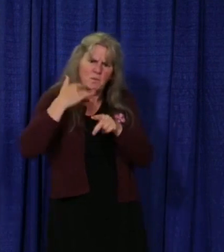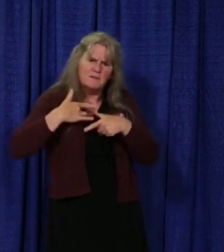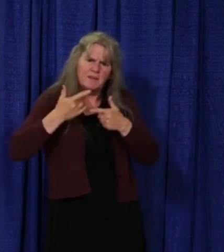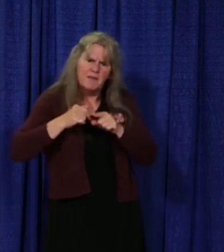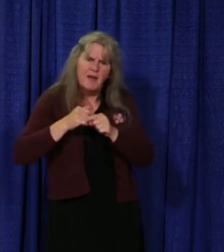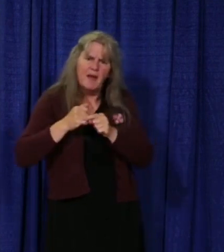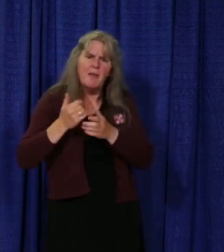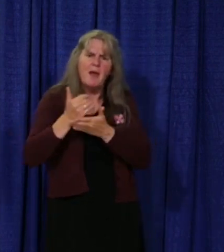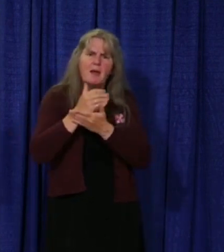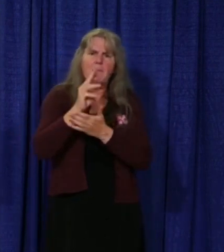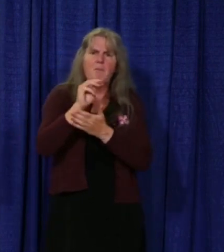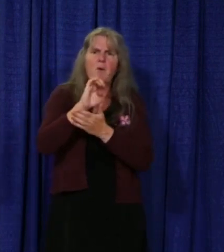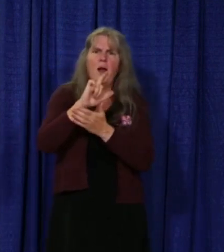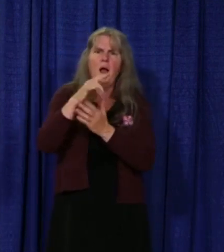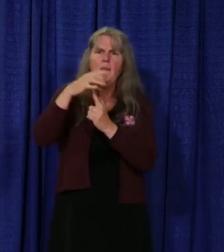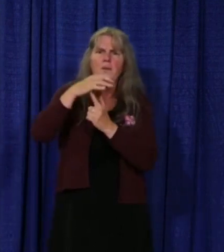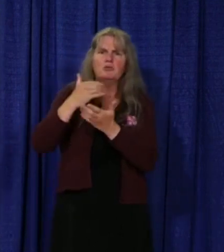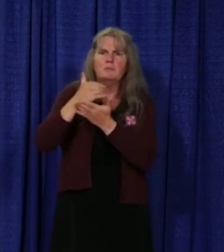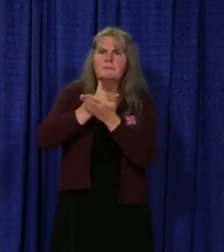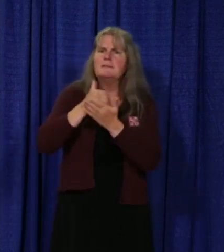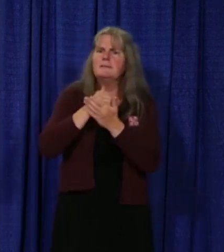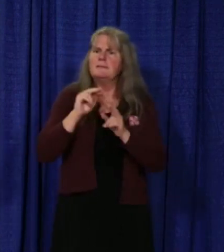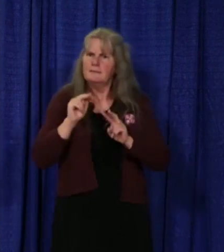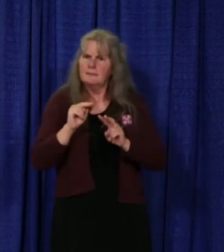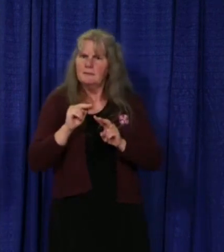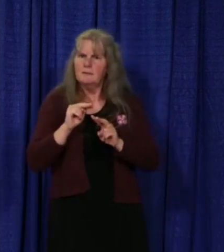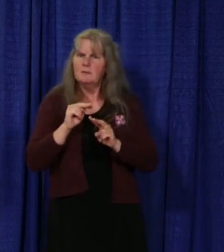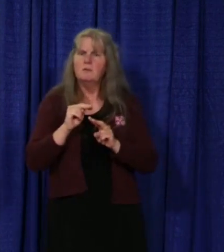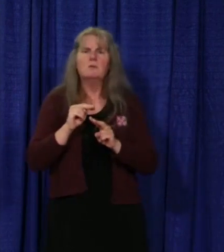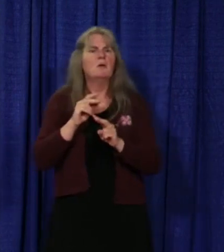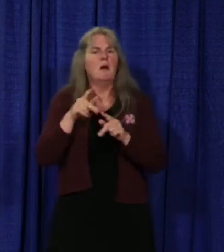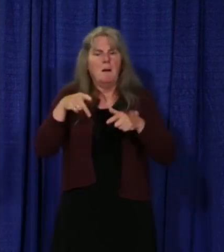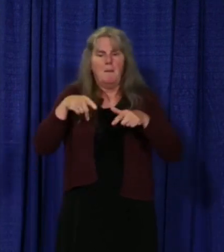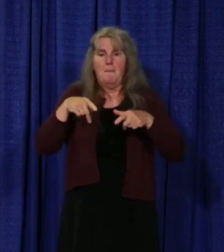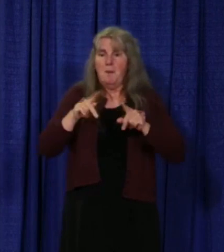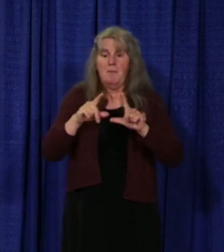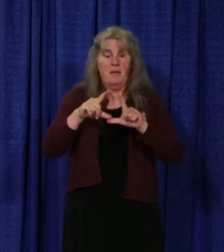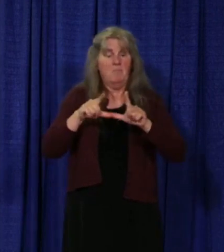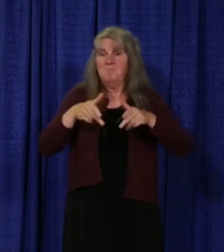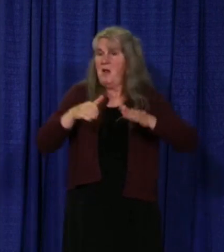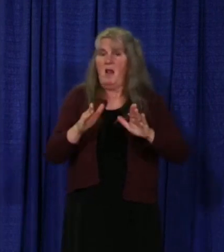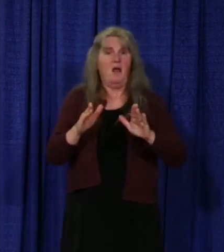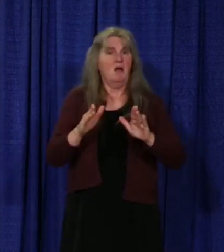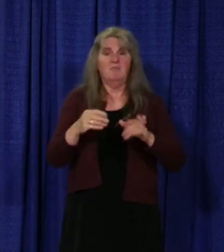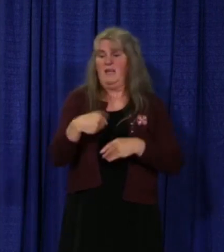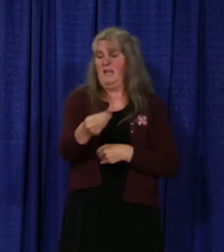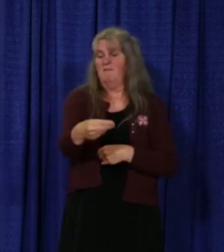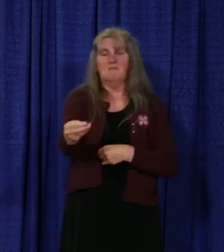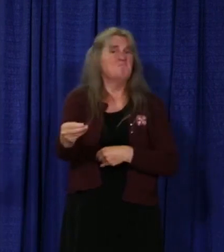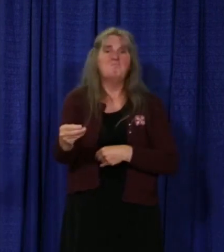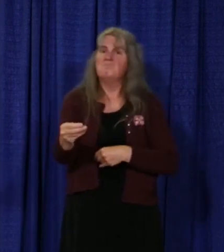morel pickers. We have stopped issuing permits for this year,